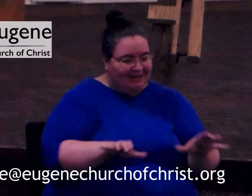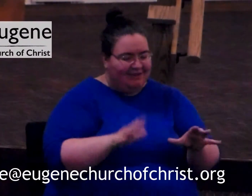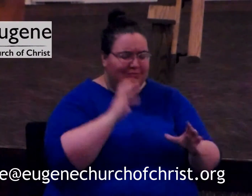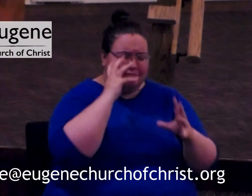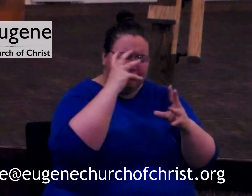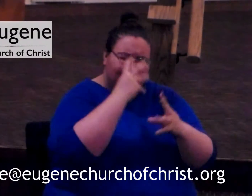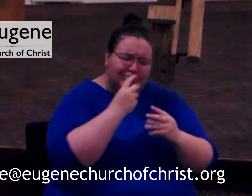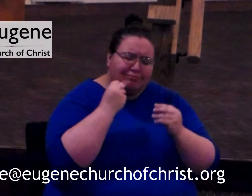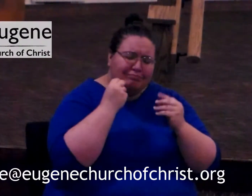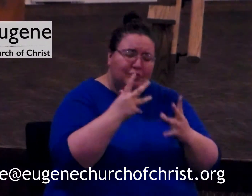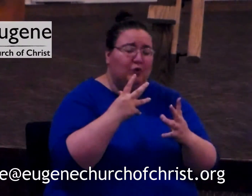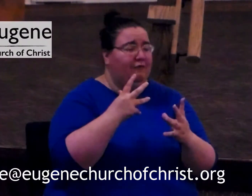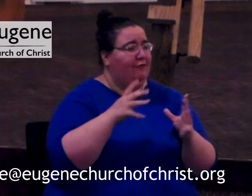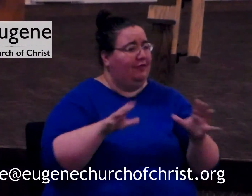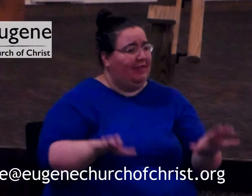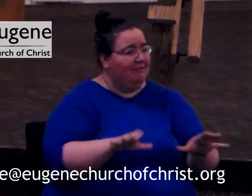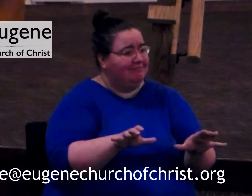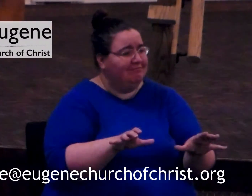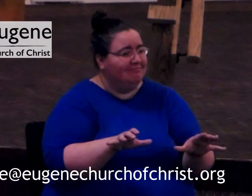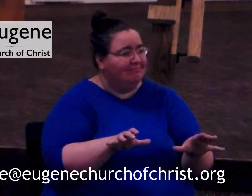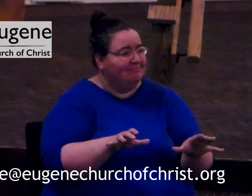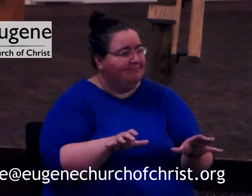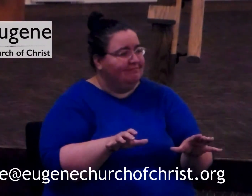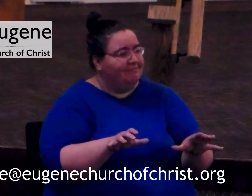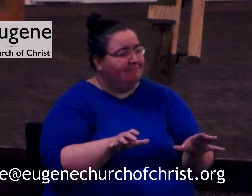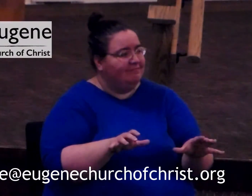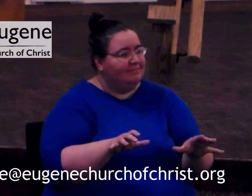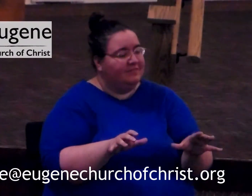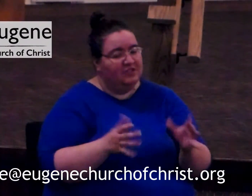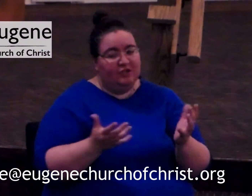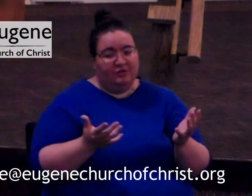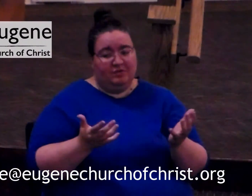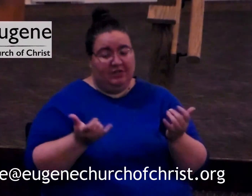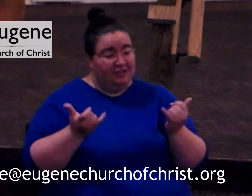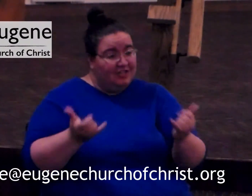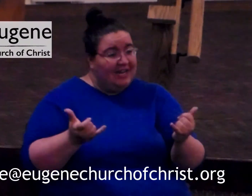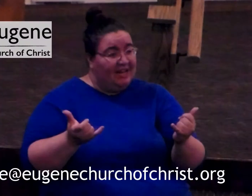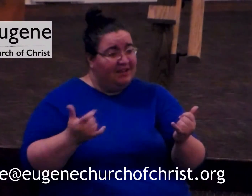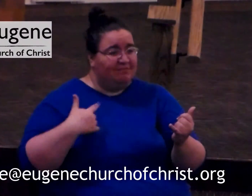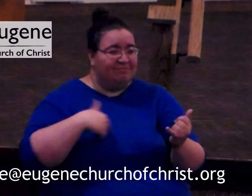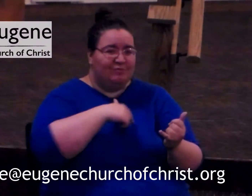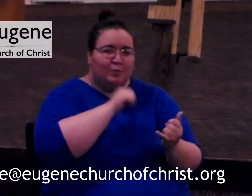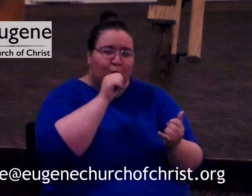And I think what we lack sometimes in our world is not enough beautiful things.